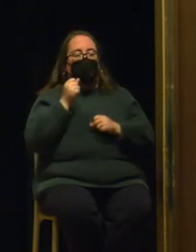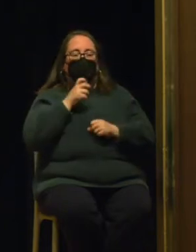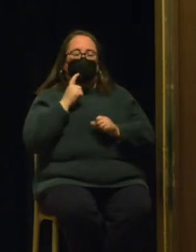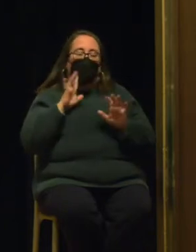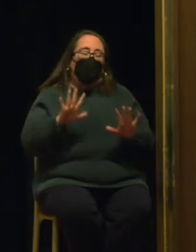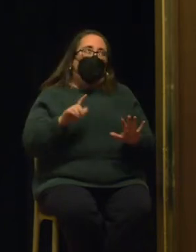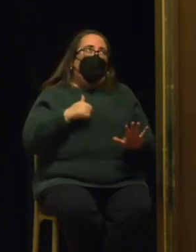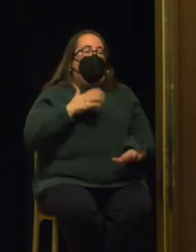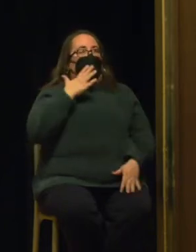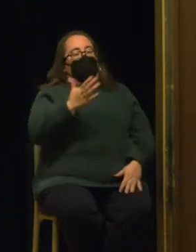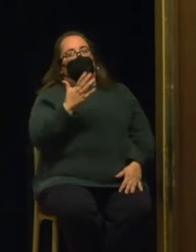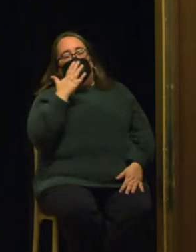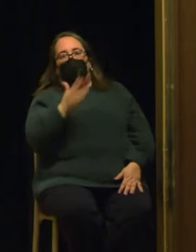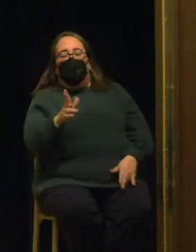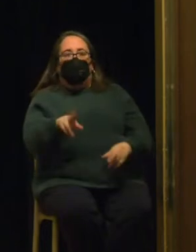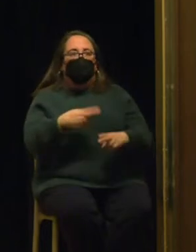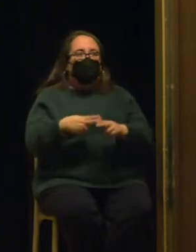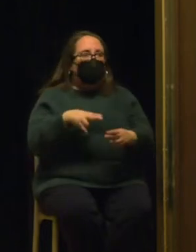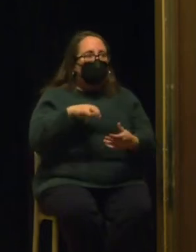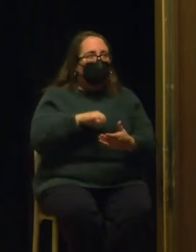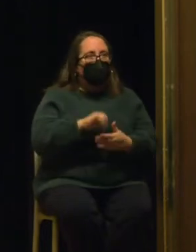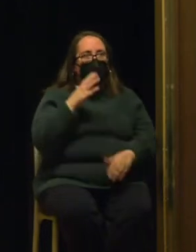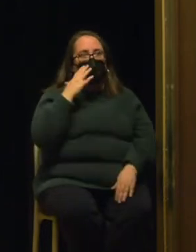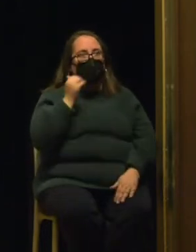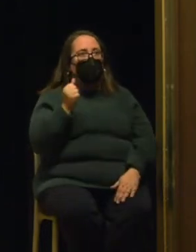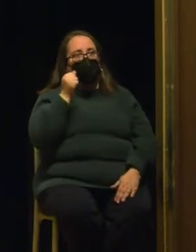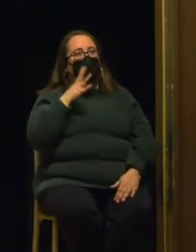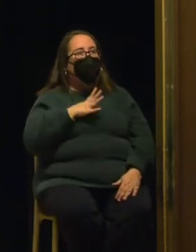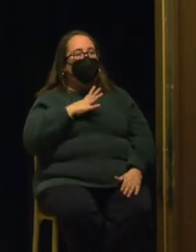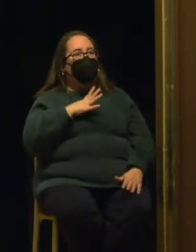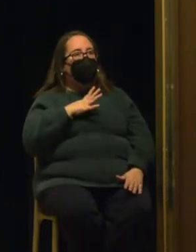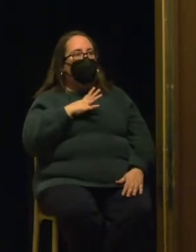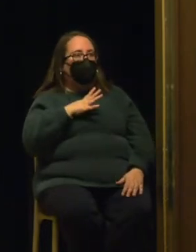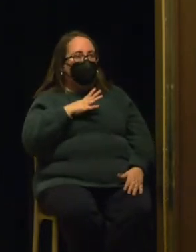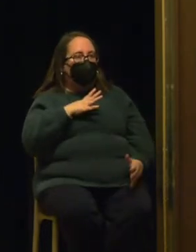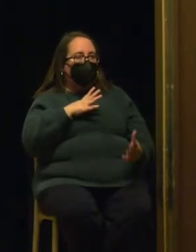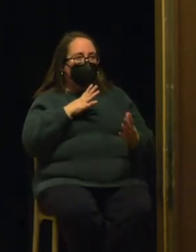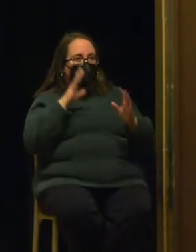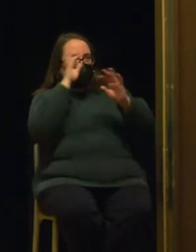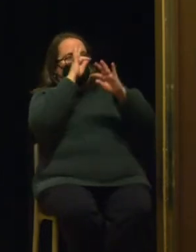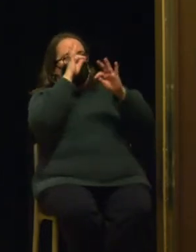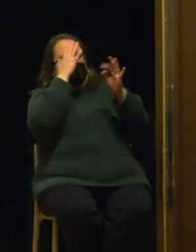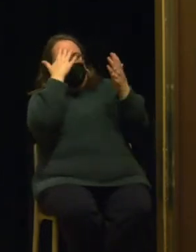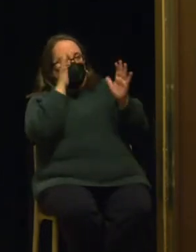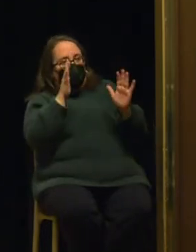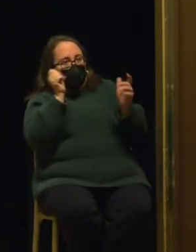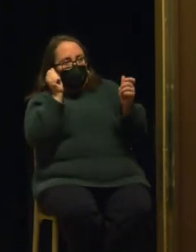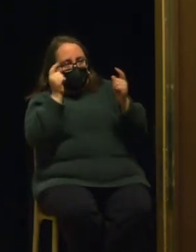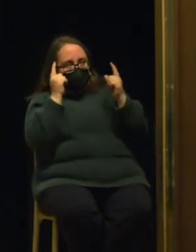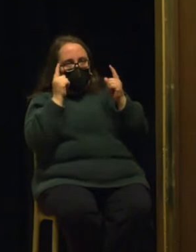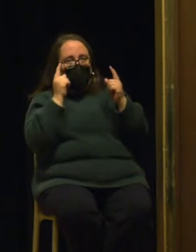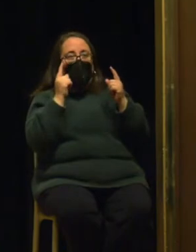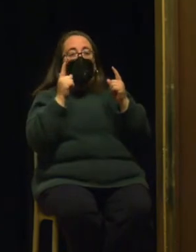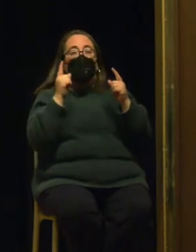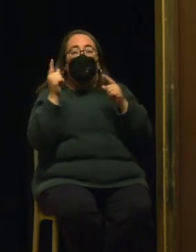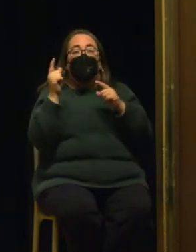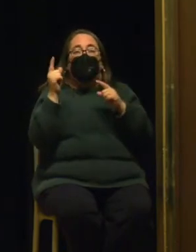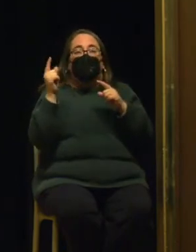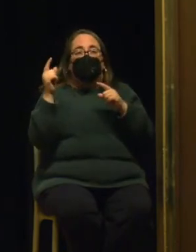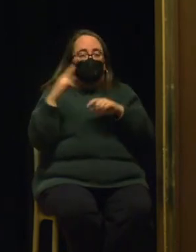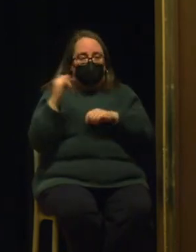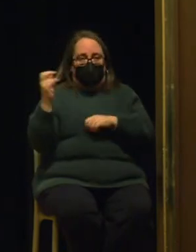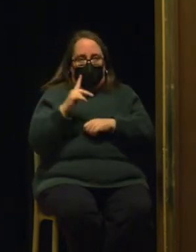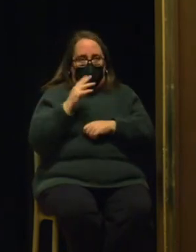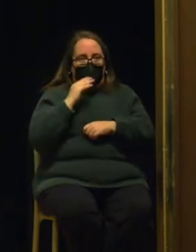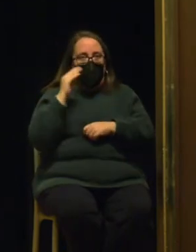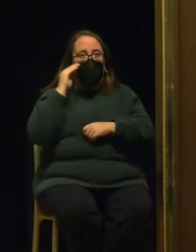oh, I'm so glad you mentioned that. Because, the men just don't understand. And I came back home. I was in the